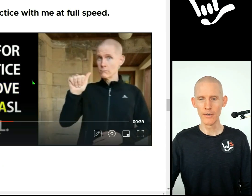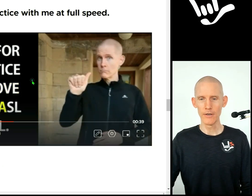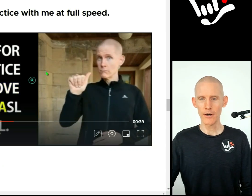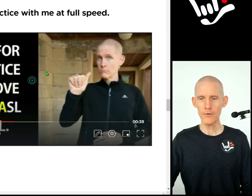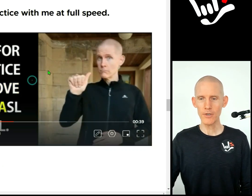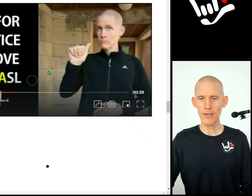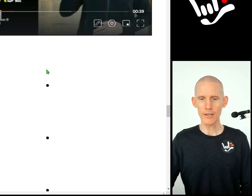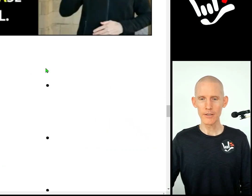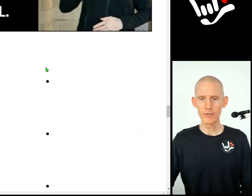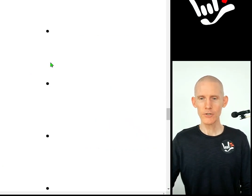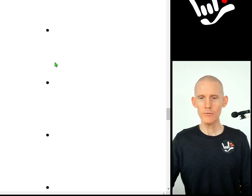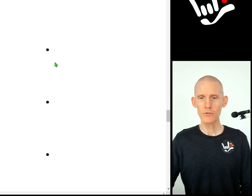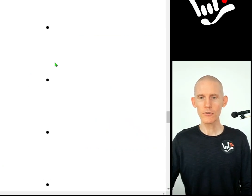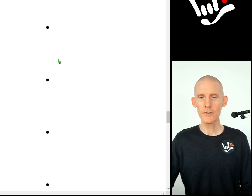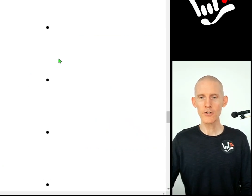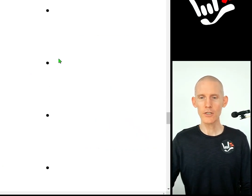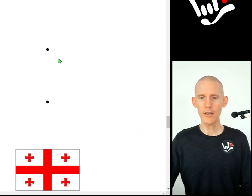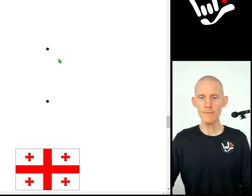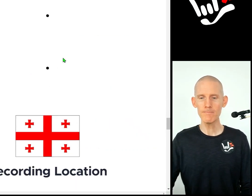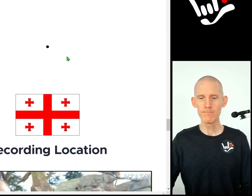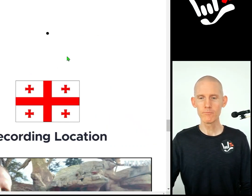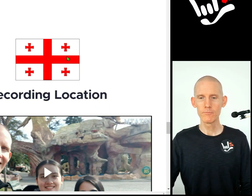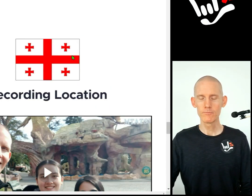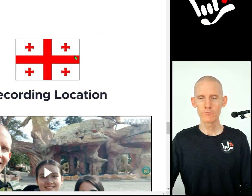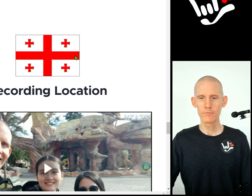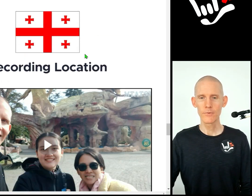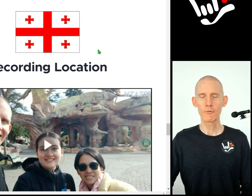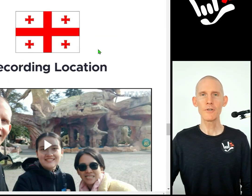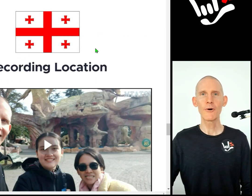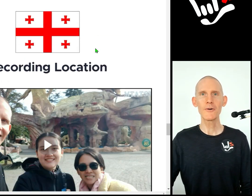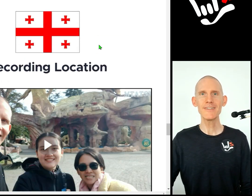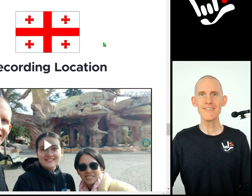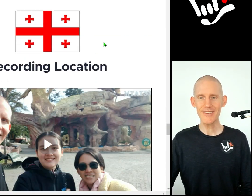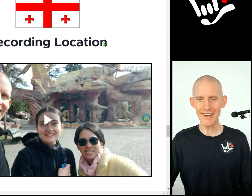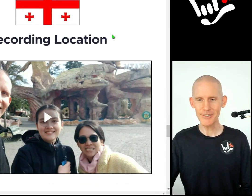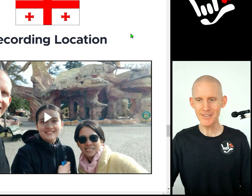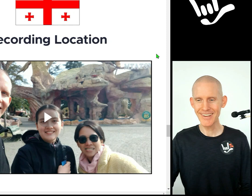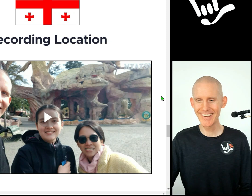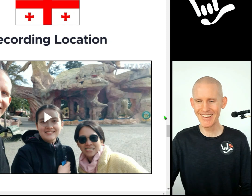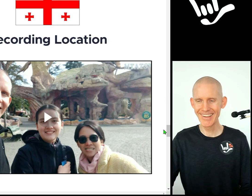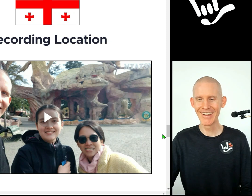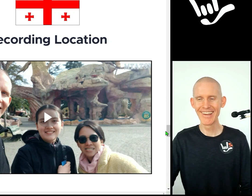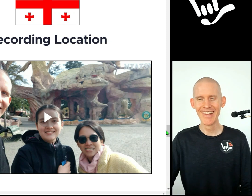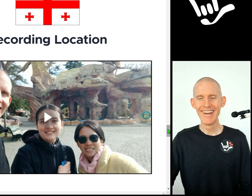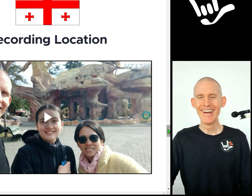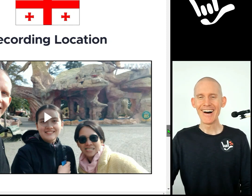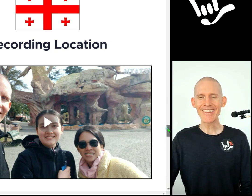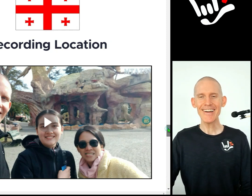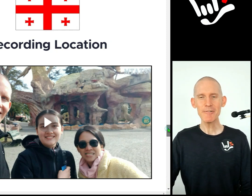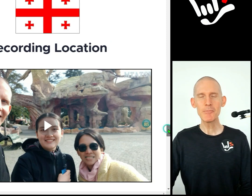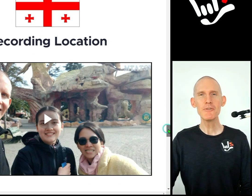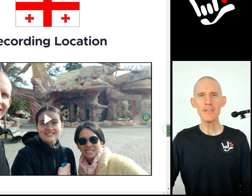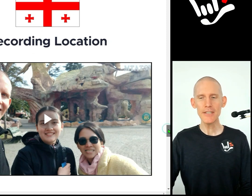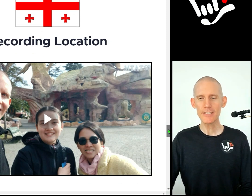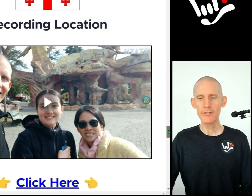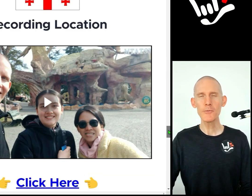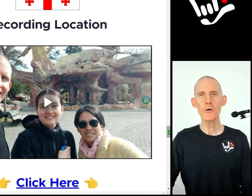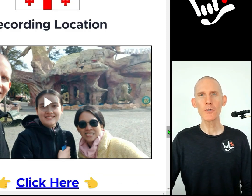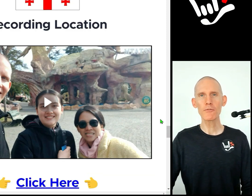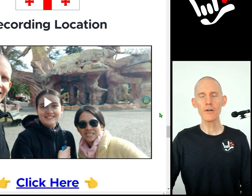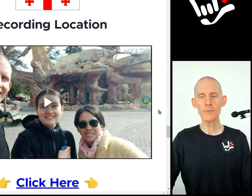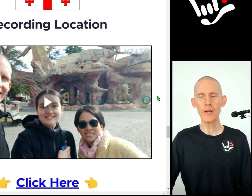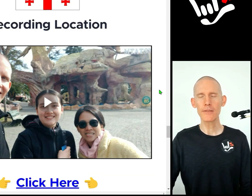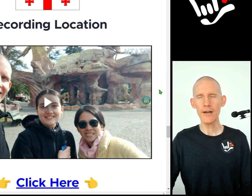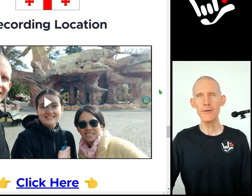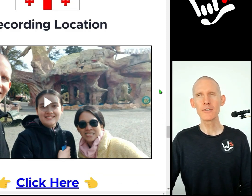up. Okay, so scrolling down again, recording location. I thought it would be unique. It's a little